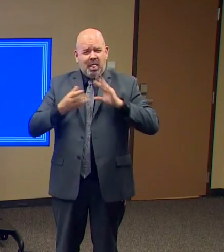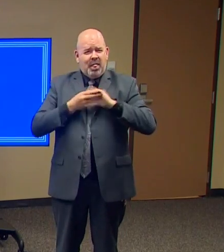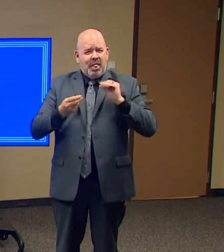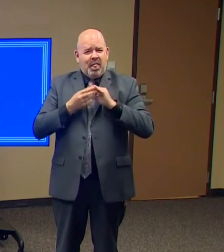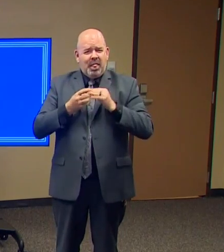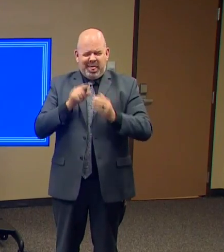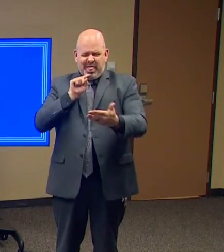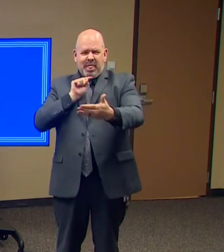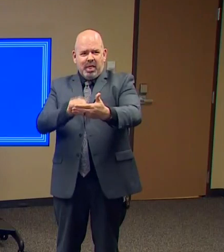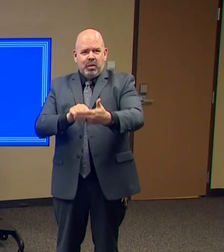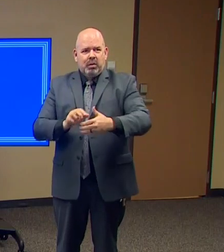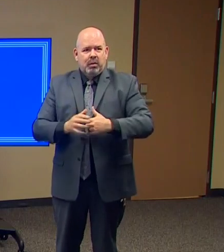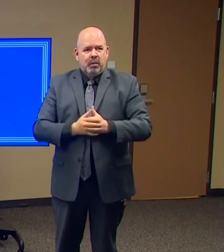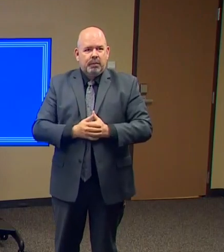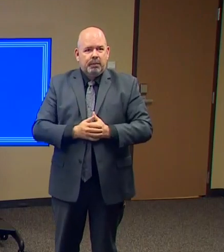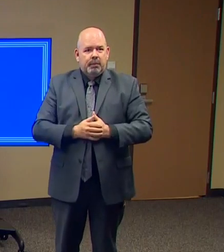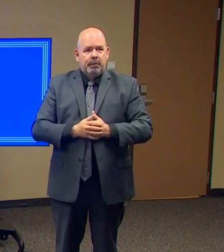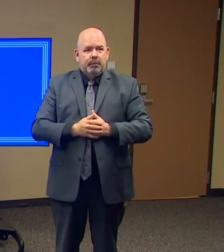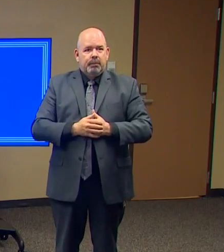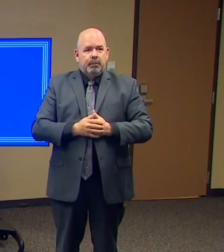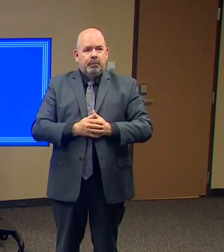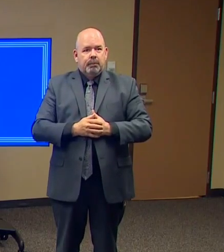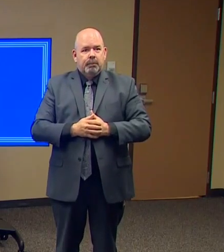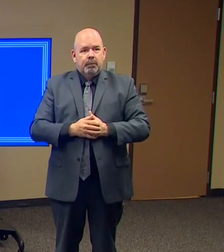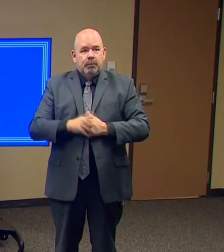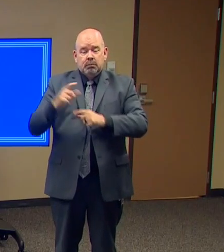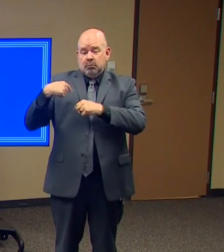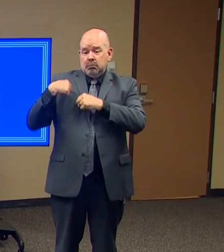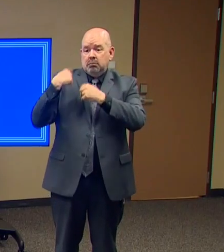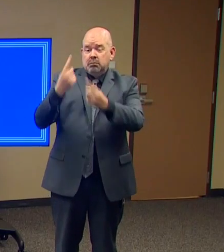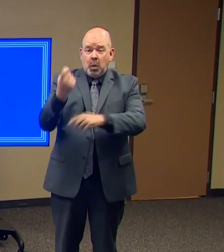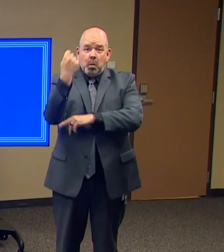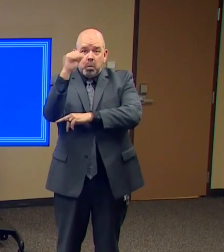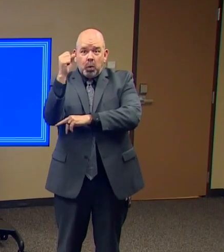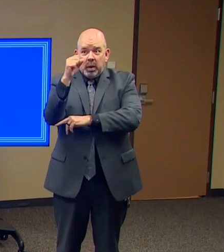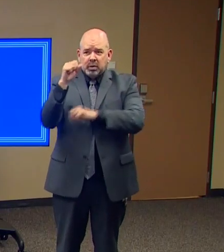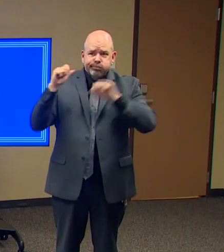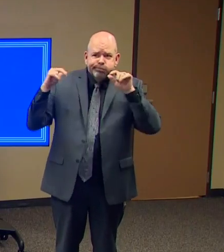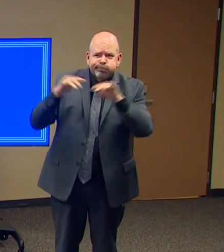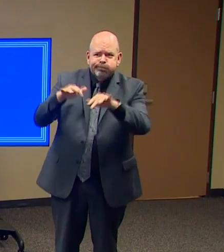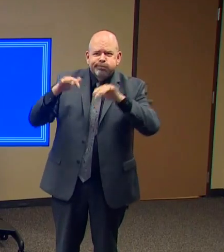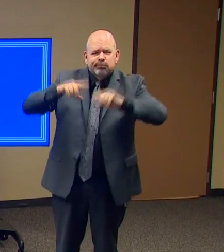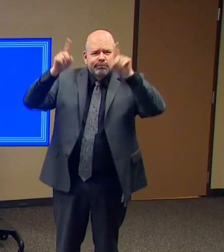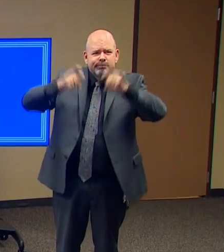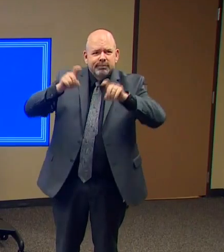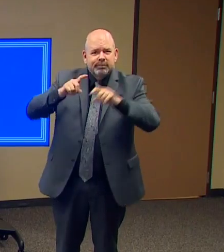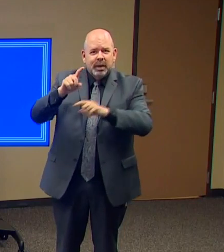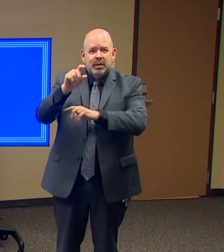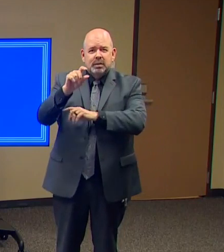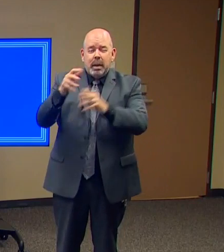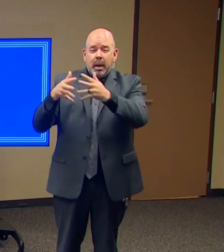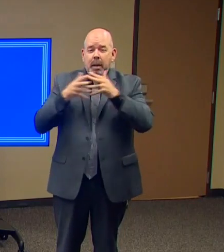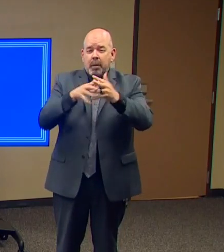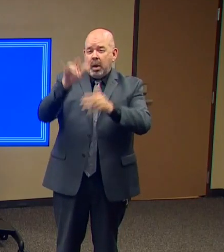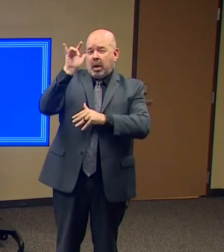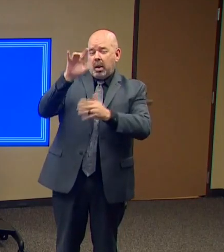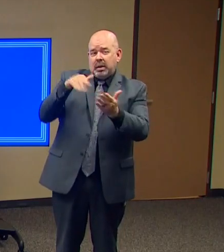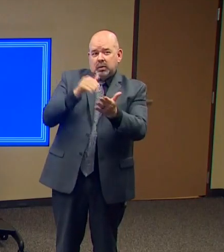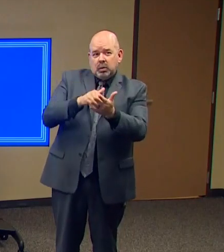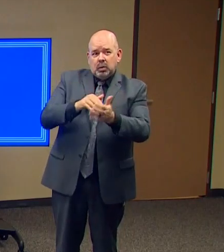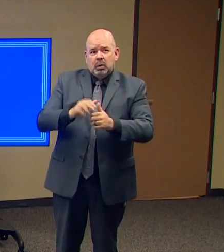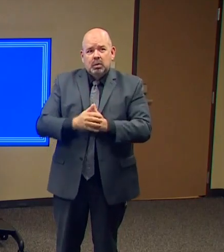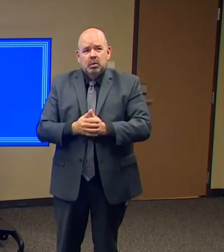AAC for protesters. You don't need to be symptomatic if you've been in a mass gathering, whether your mass gathering was a